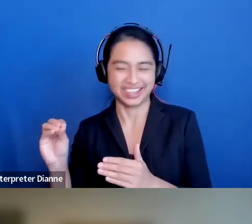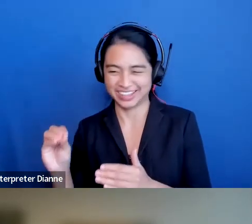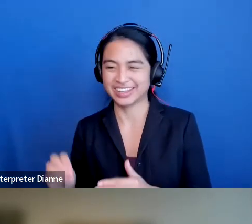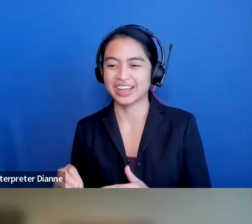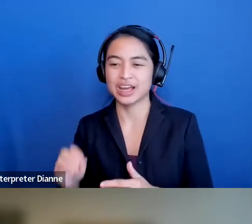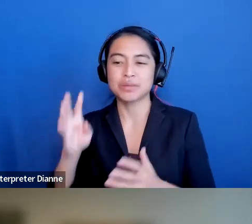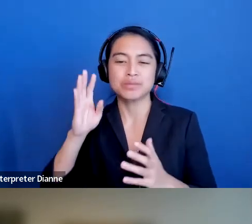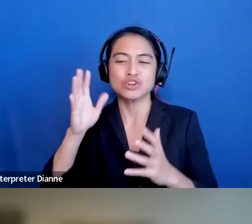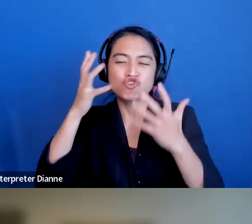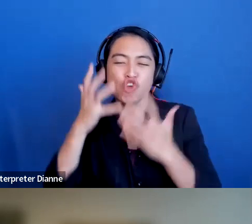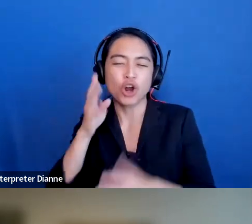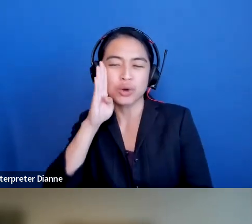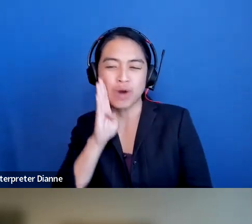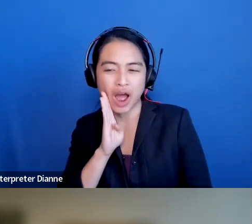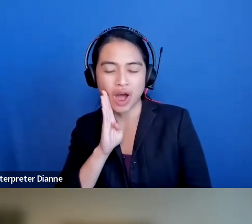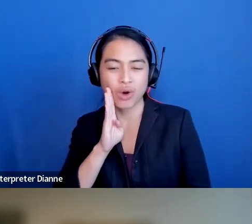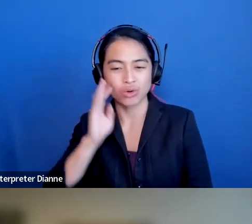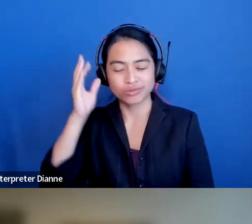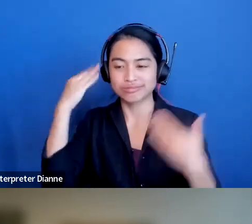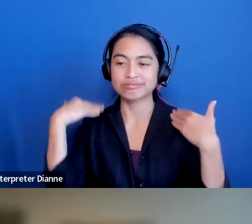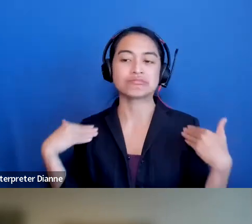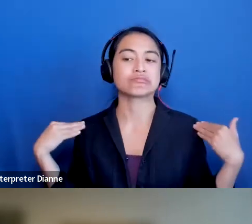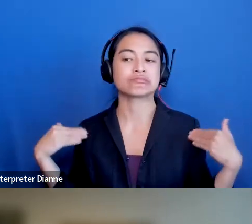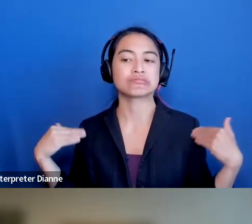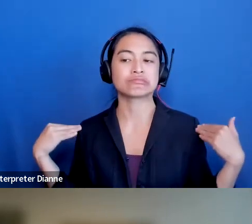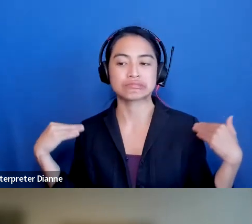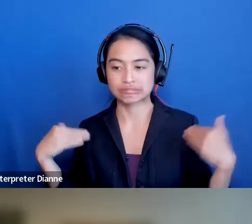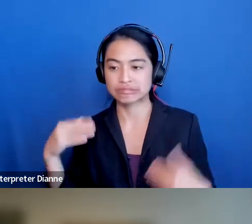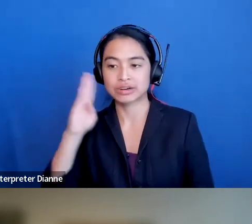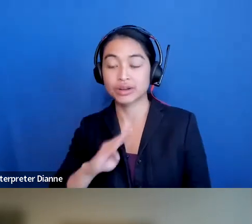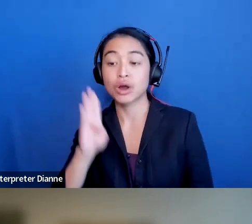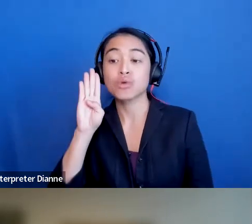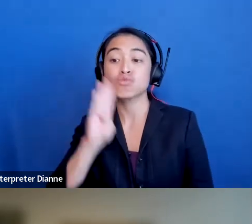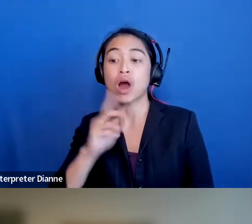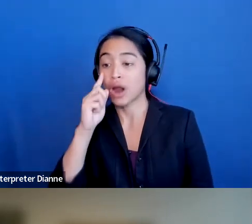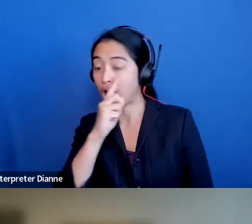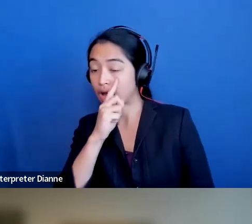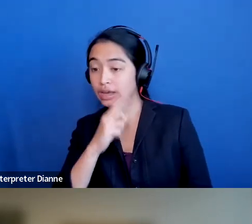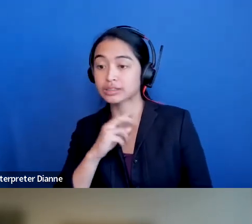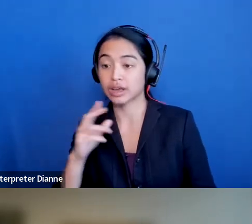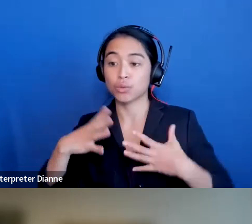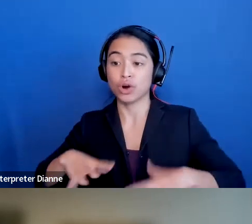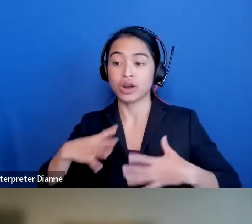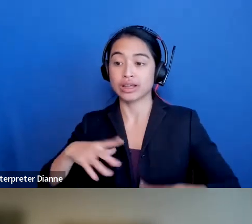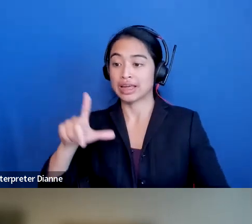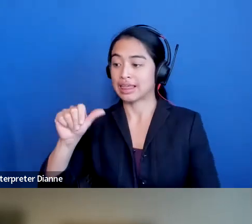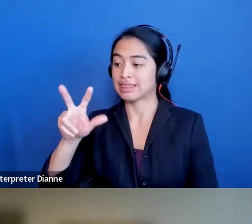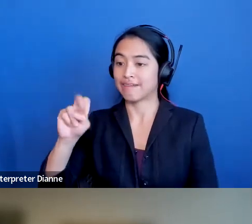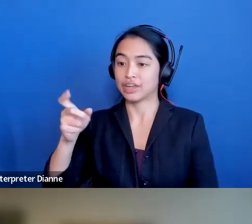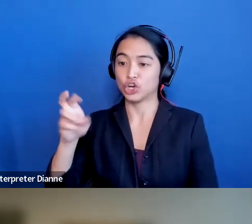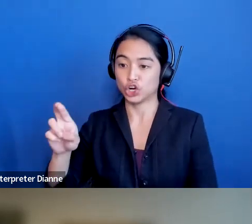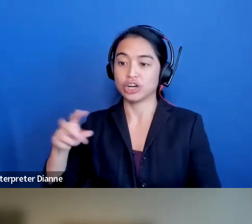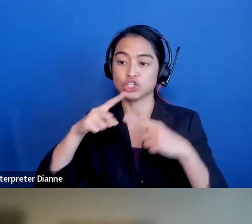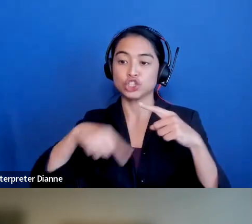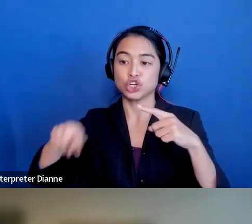a little bit past my shoulder length hair, dark brown eyes. I am wearing lavender circular